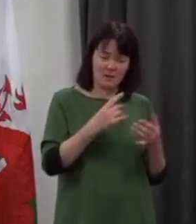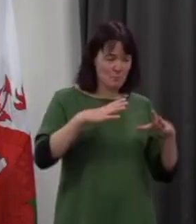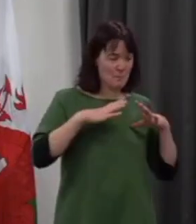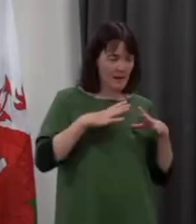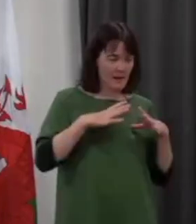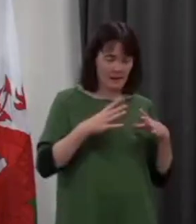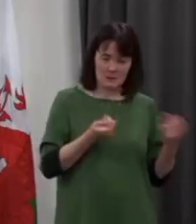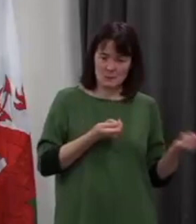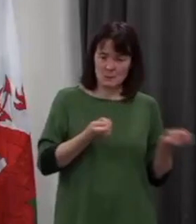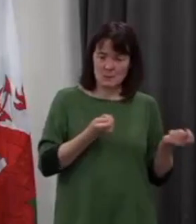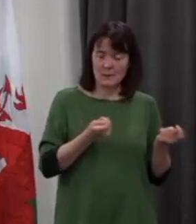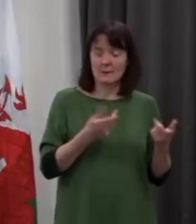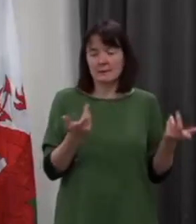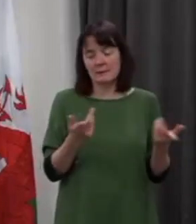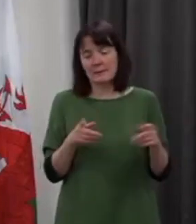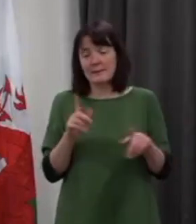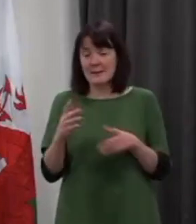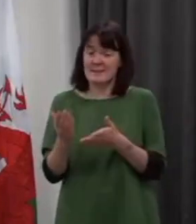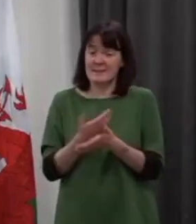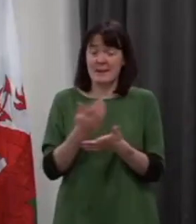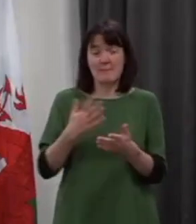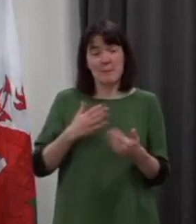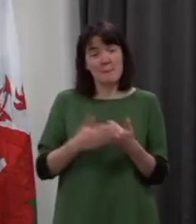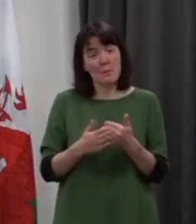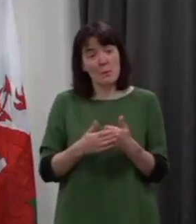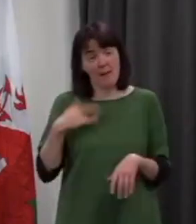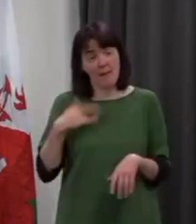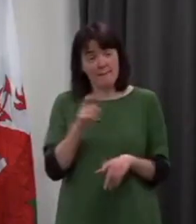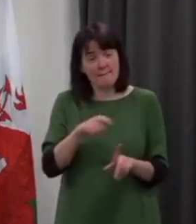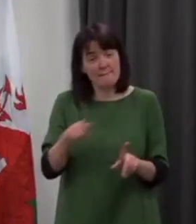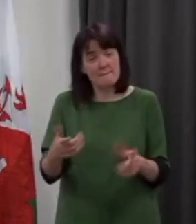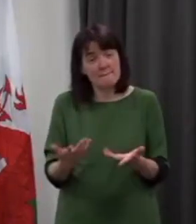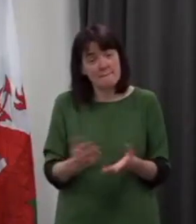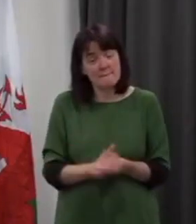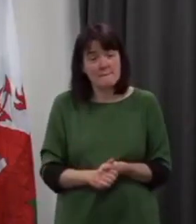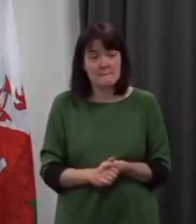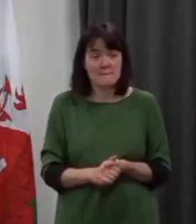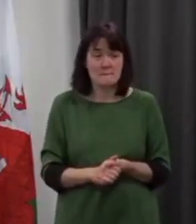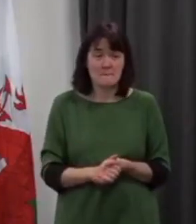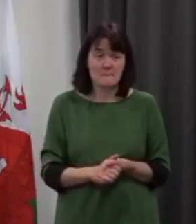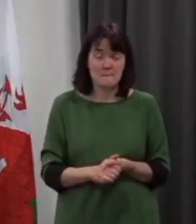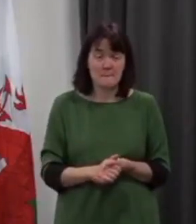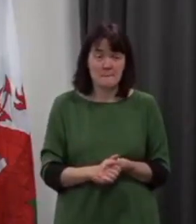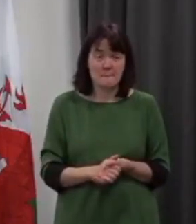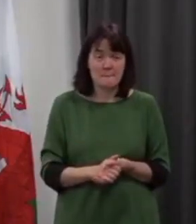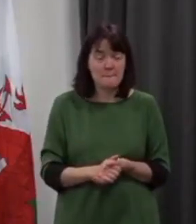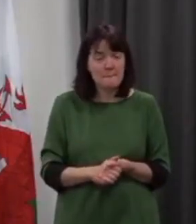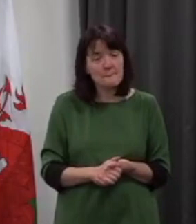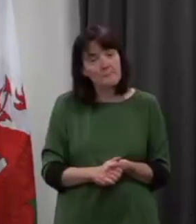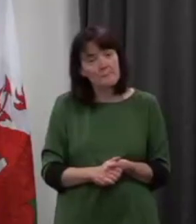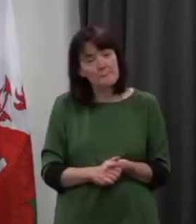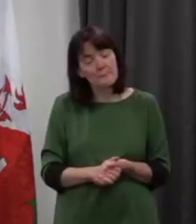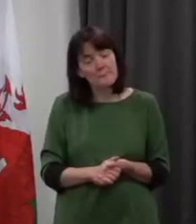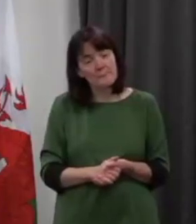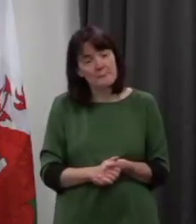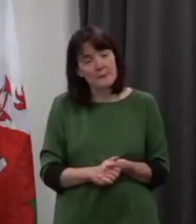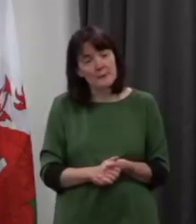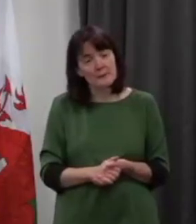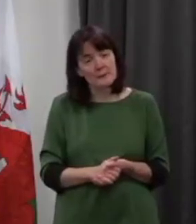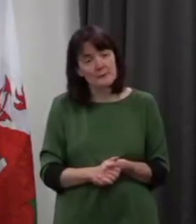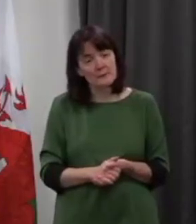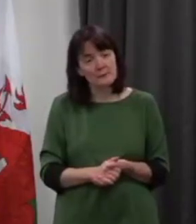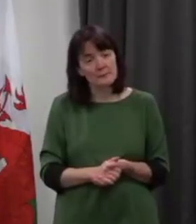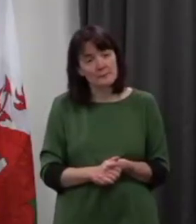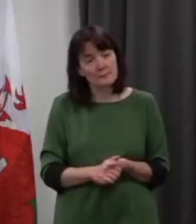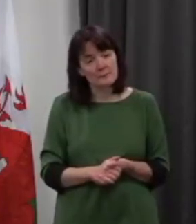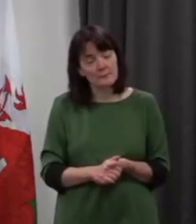colleagues have said several times that this isn't the time to panic, but surely one of the best things that Welsh citizens that